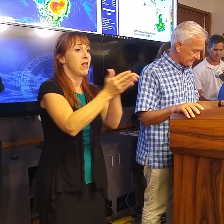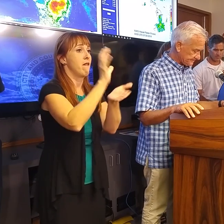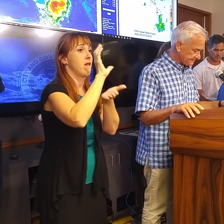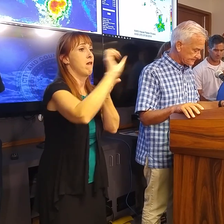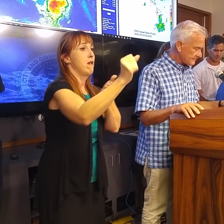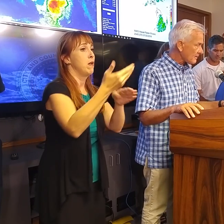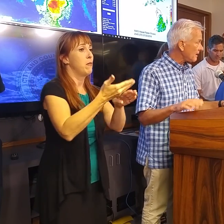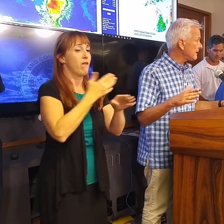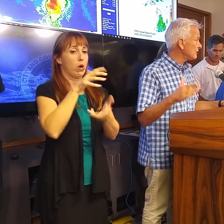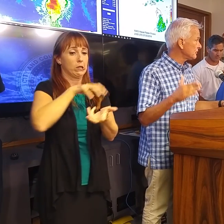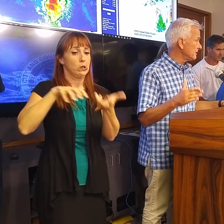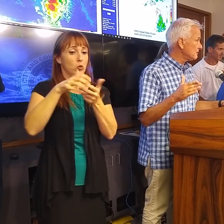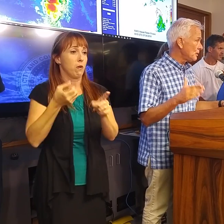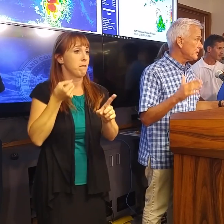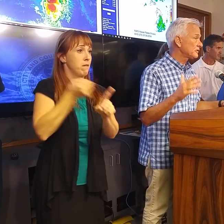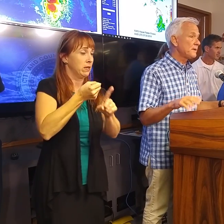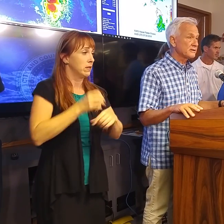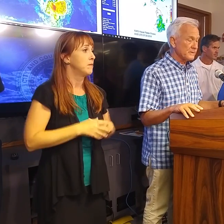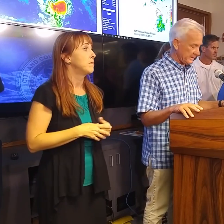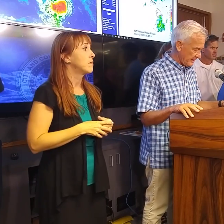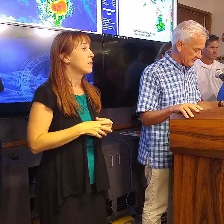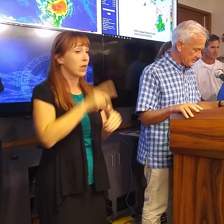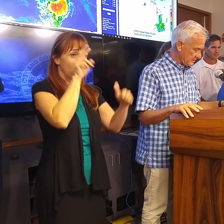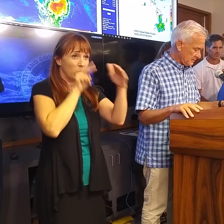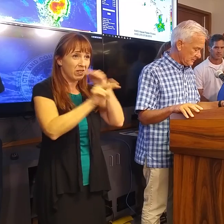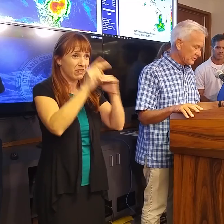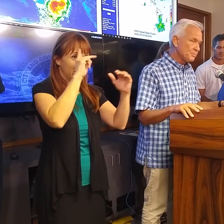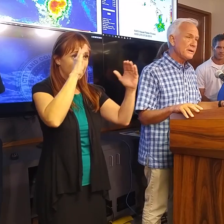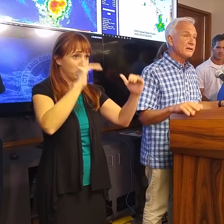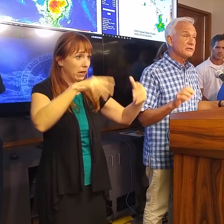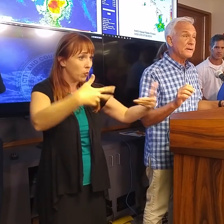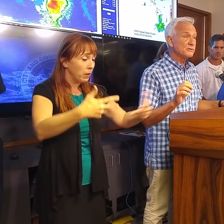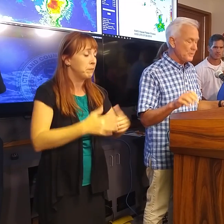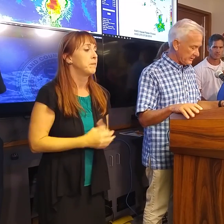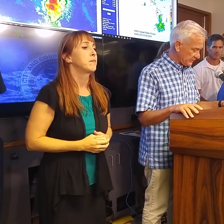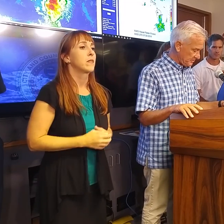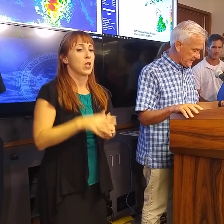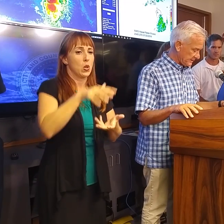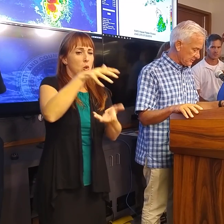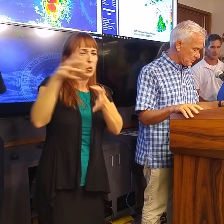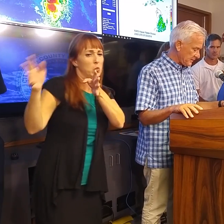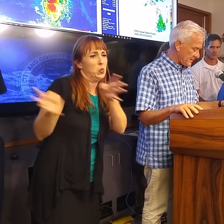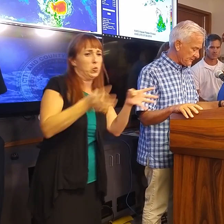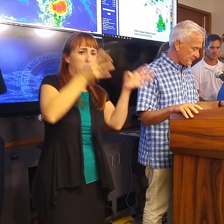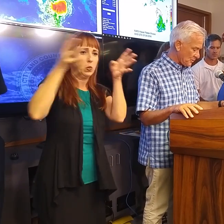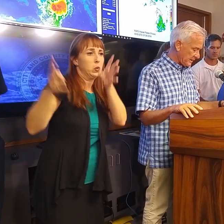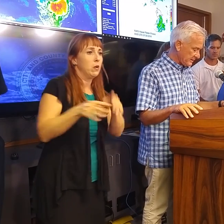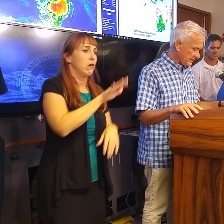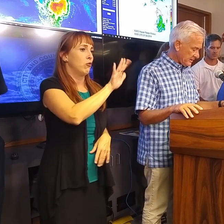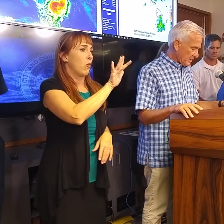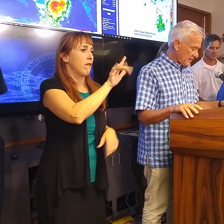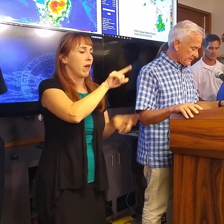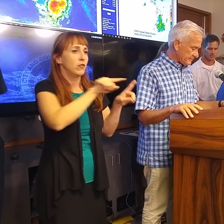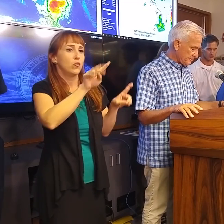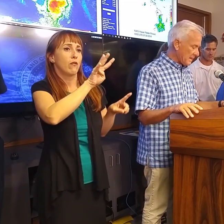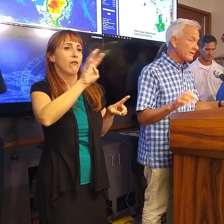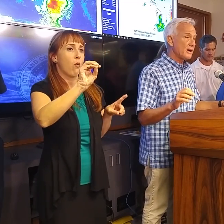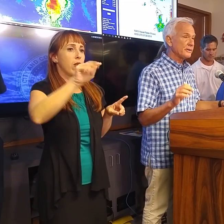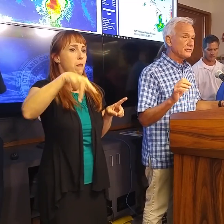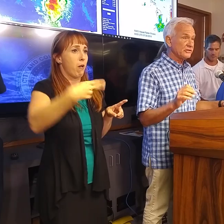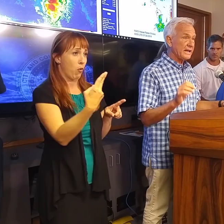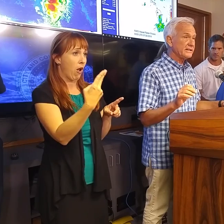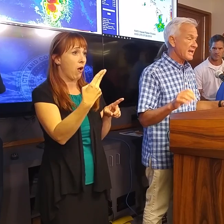approaches. Now, here's what we expect right now. We expect winds to be in the 25 to 40